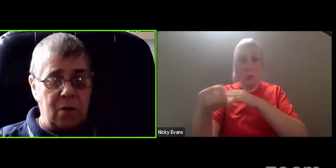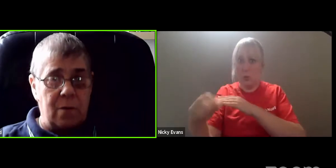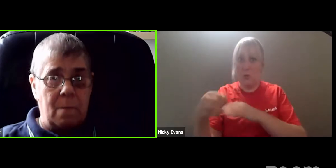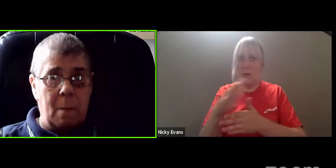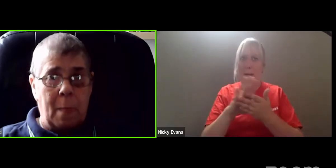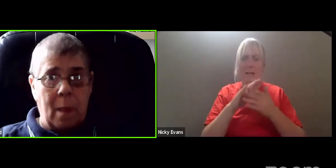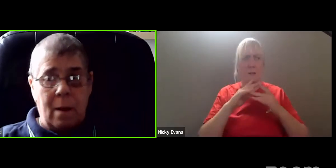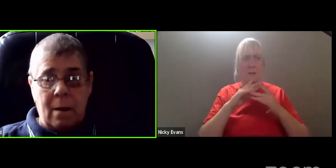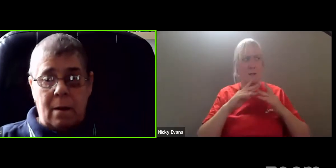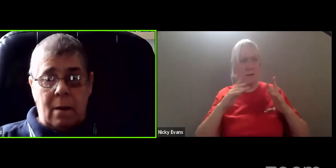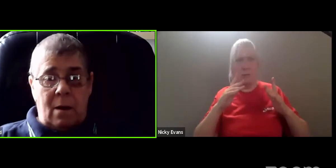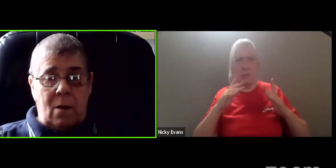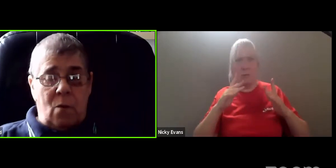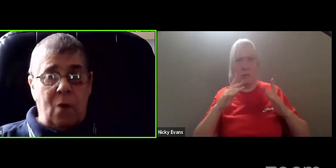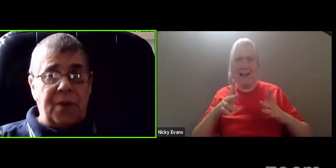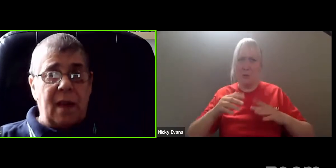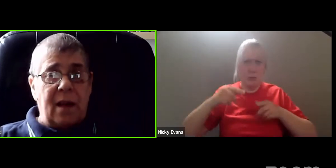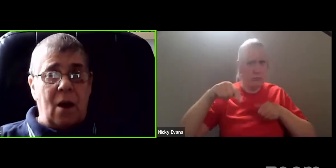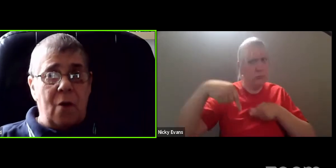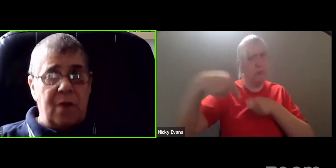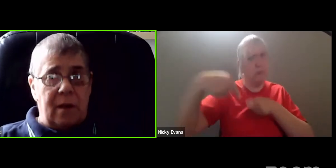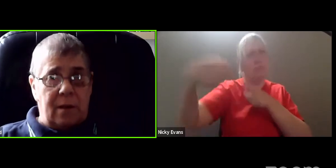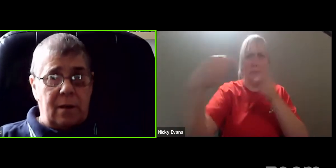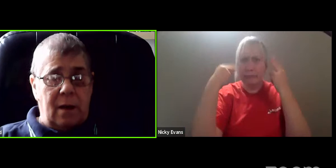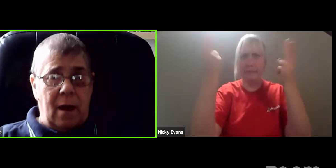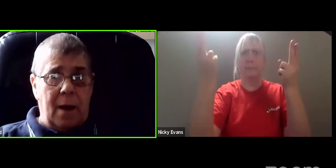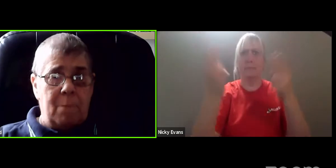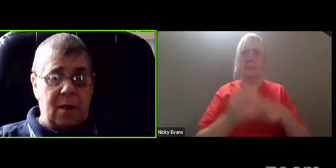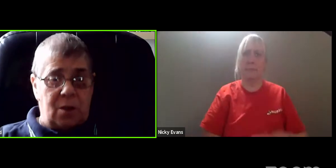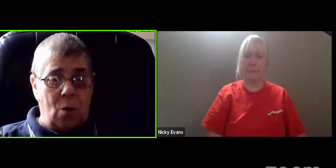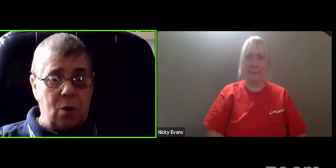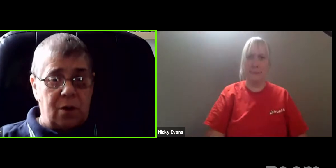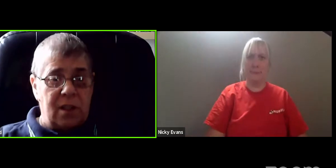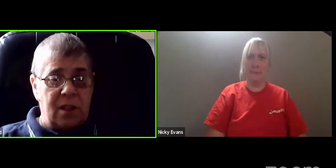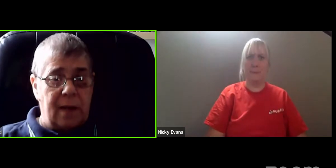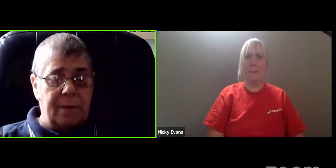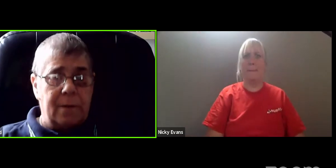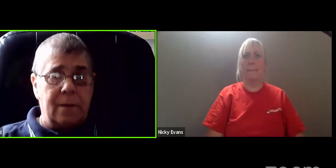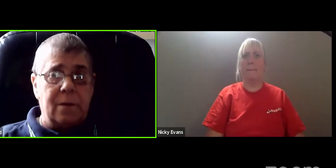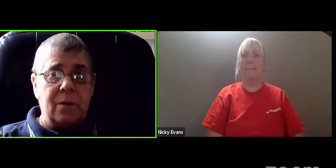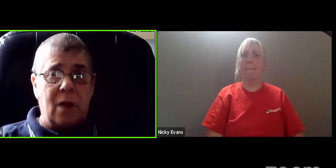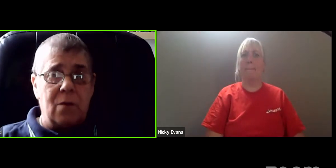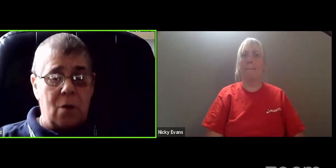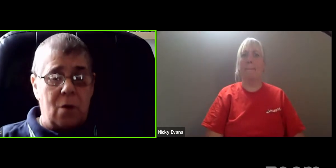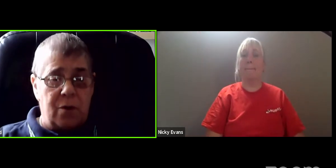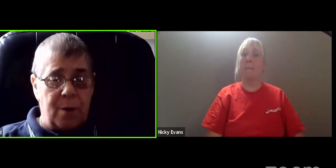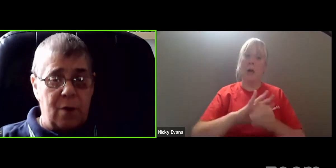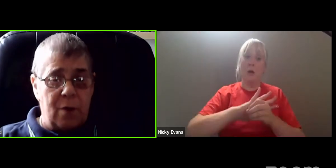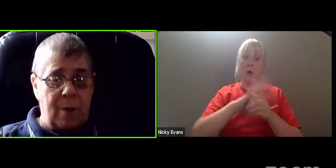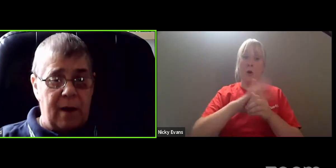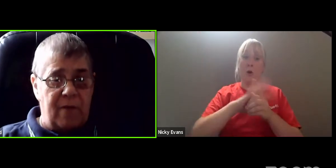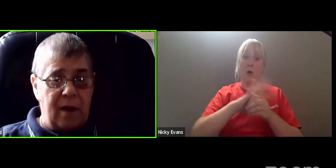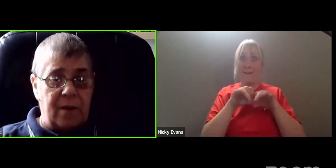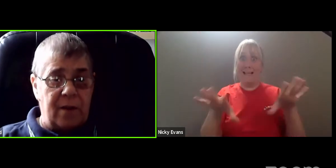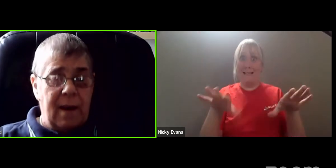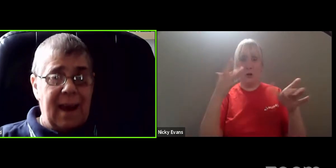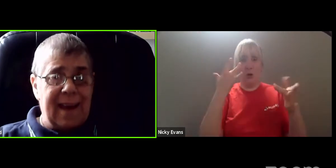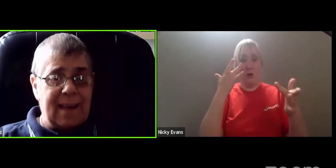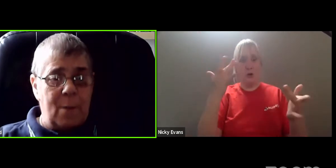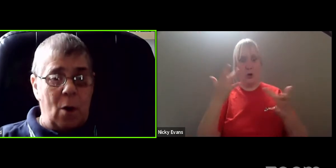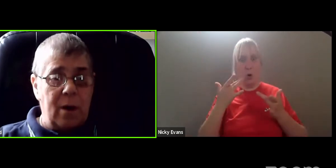for those. One thing that COVID has taught us is that those on contributory